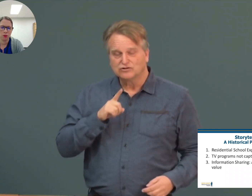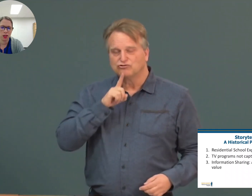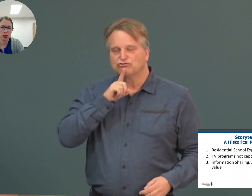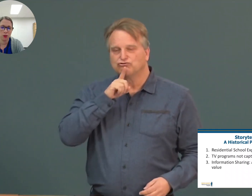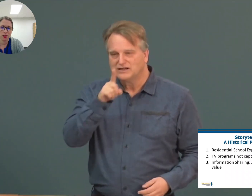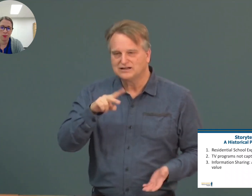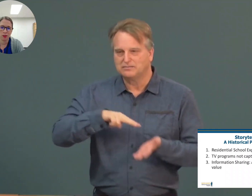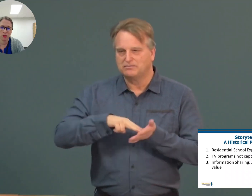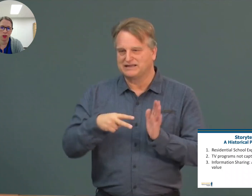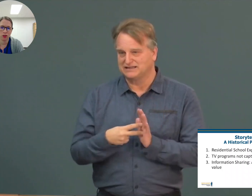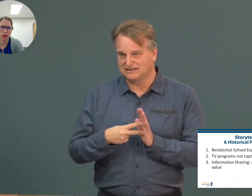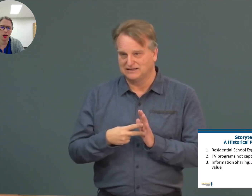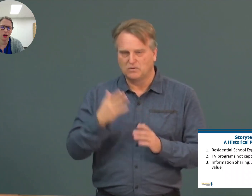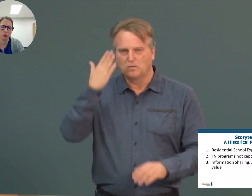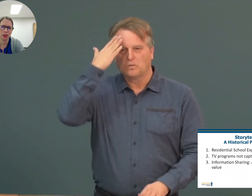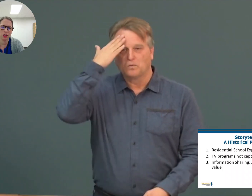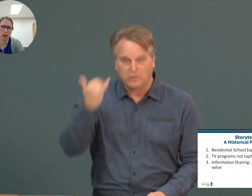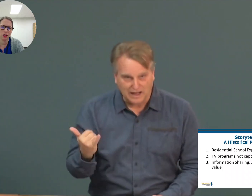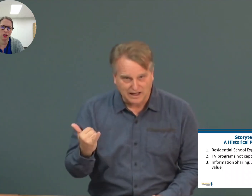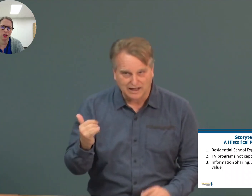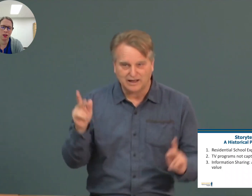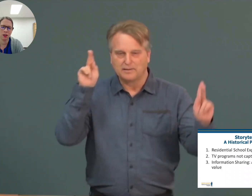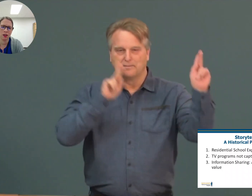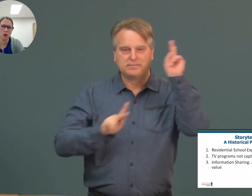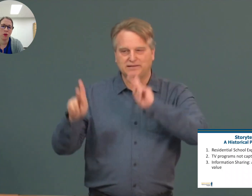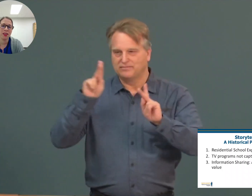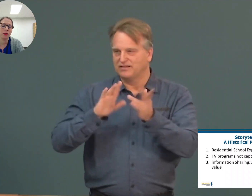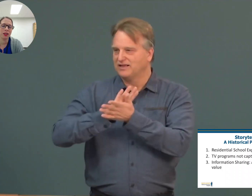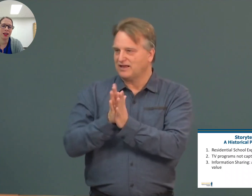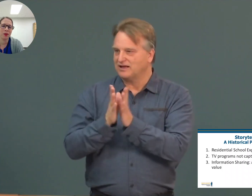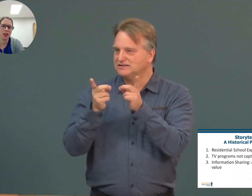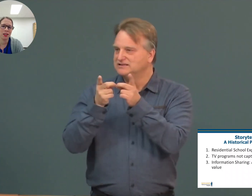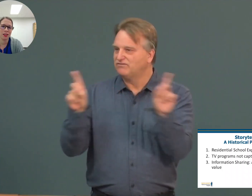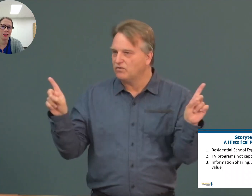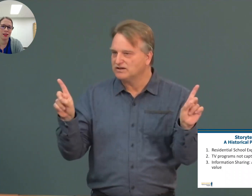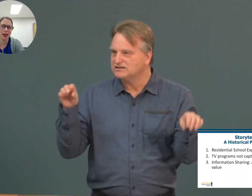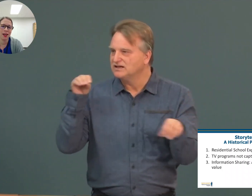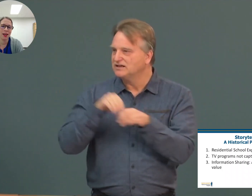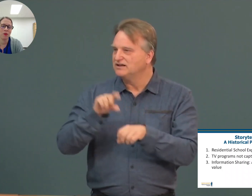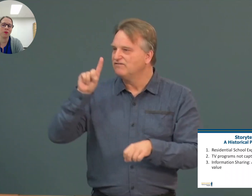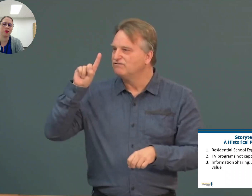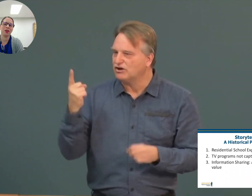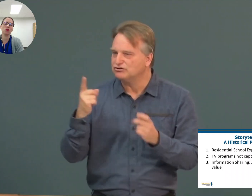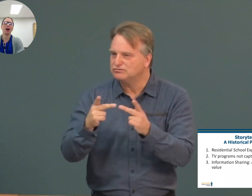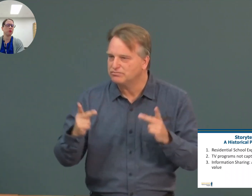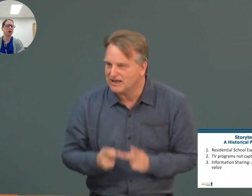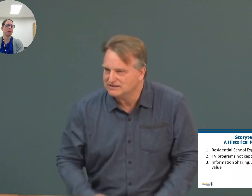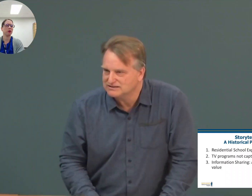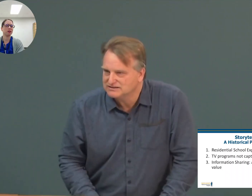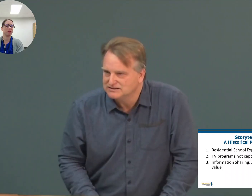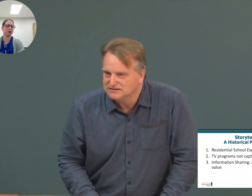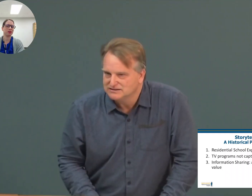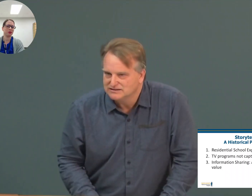when they do ask me those questions, what they really are meaning to say is, why do people get divorced in